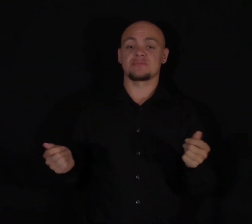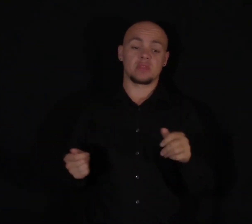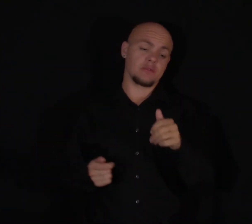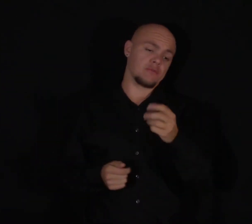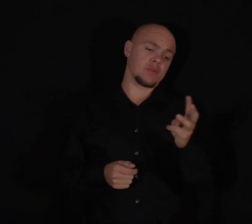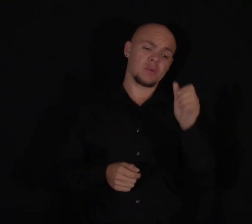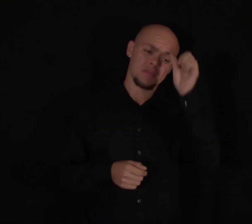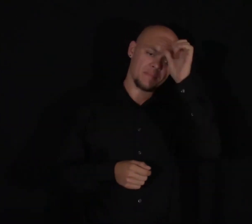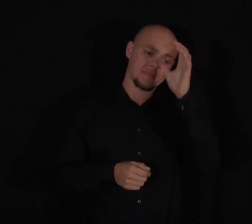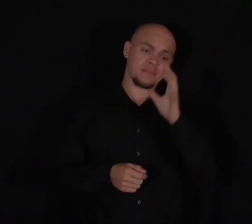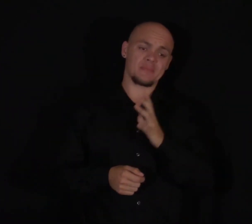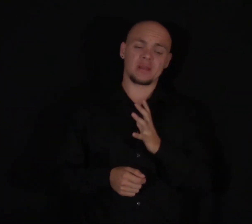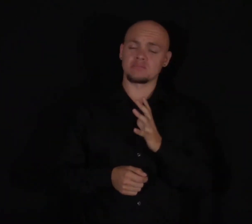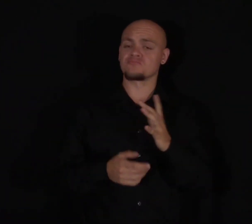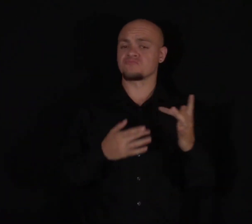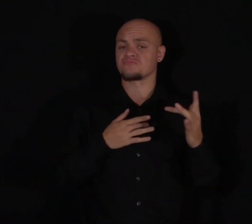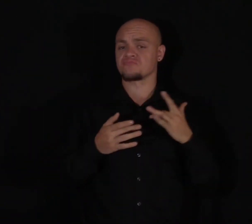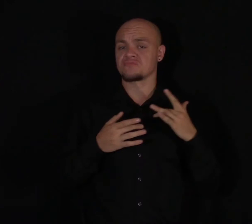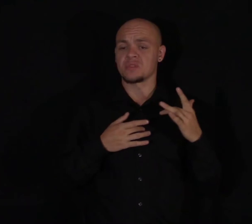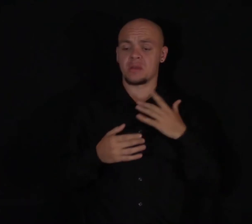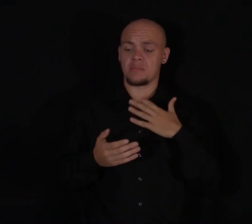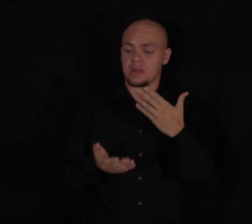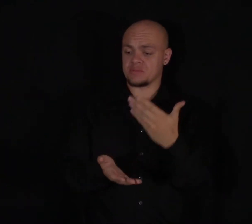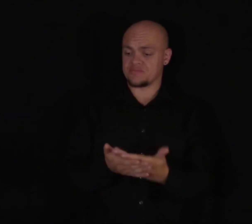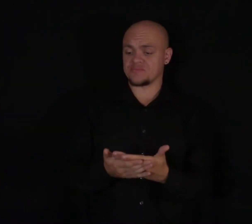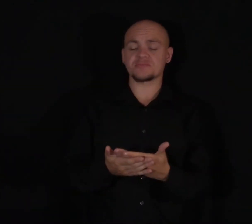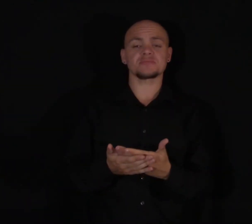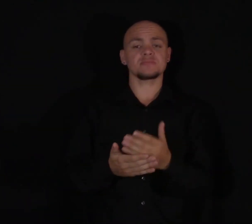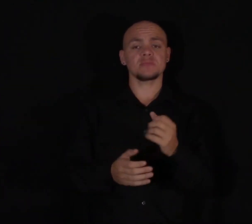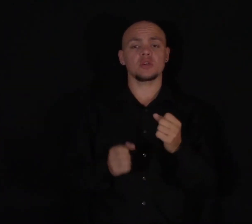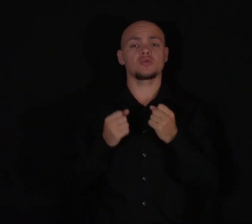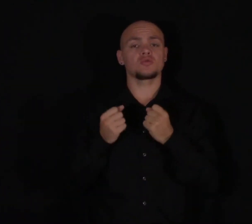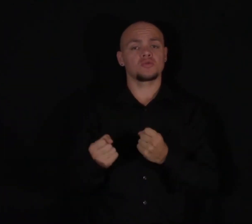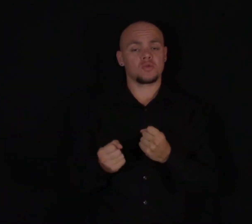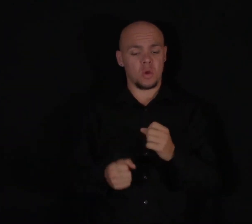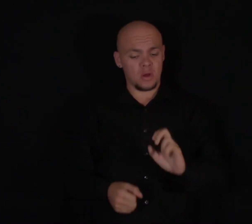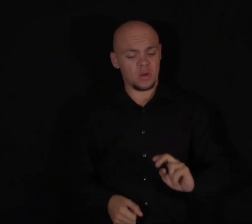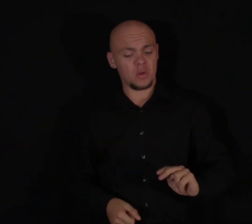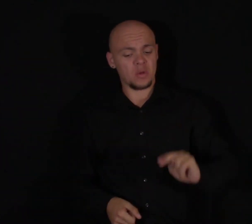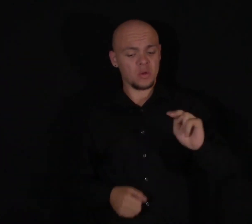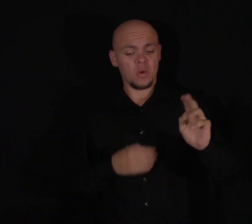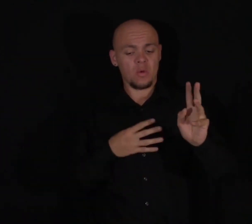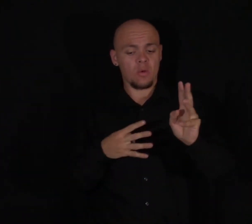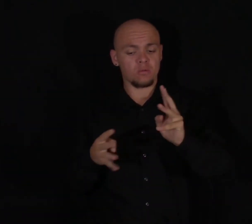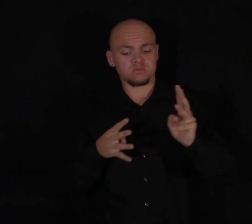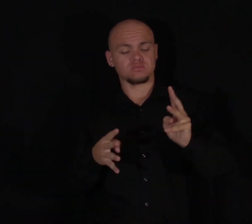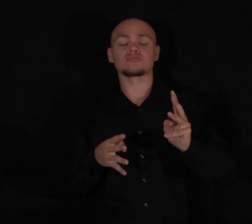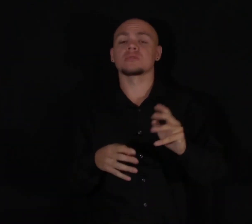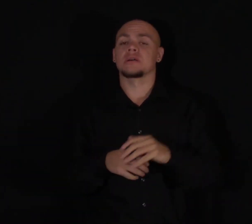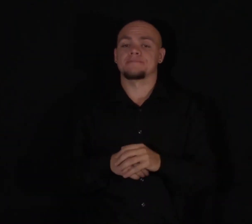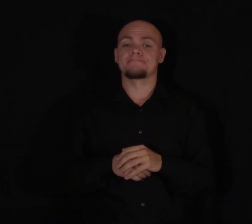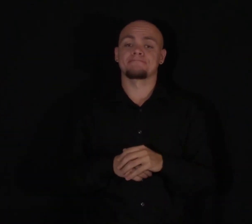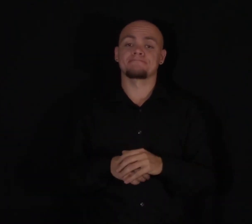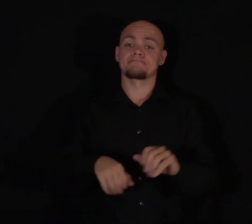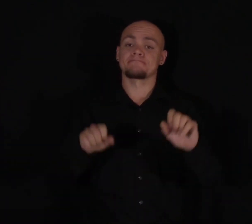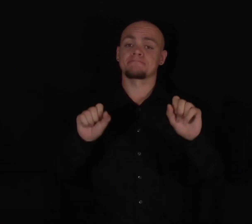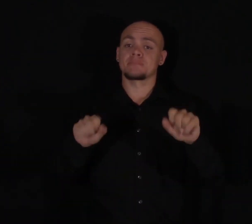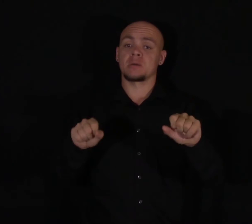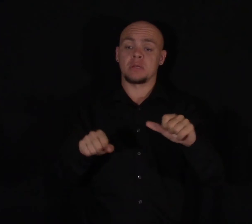my landing, and they agreed that, with the strong north wind that had arisen during the night, it was very probable that I had been beaten about for